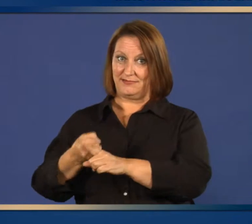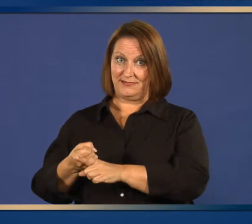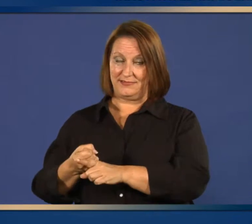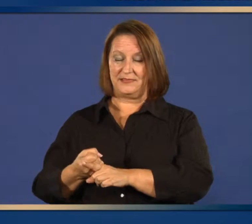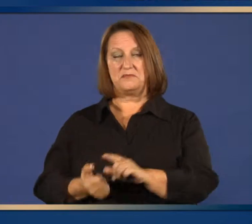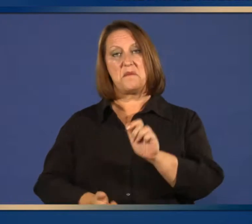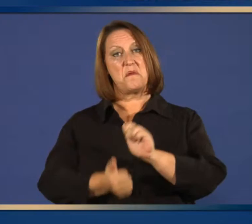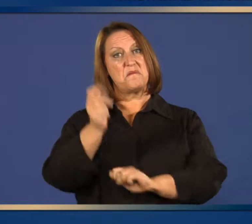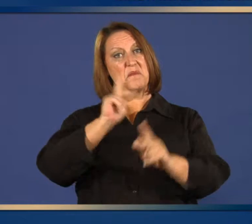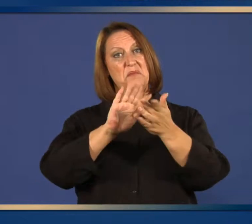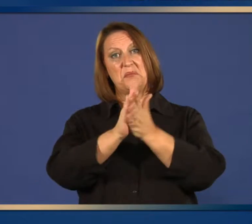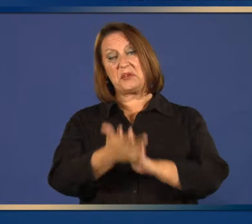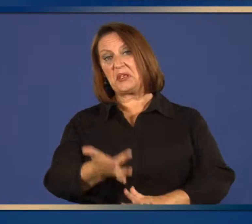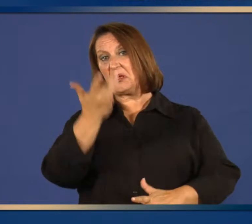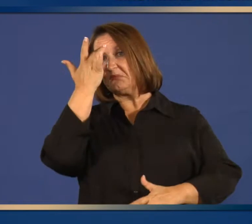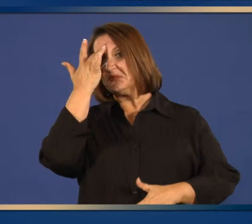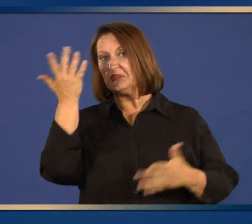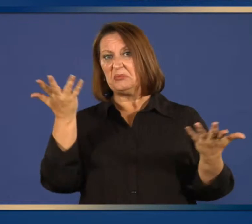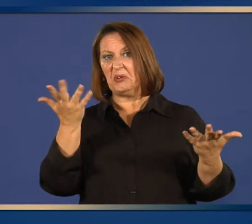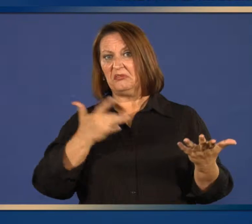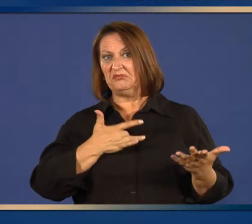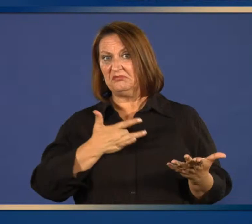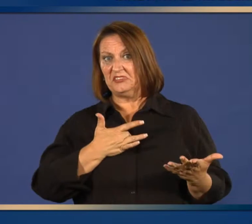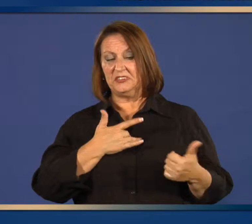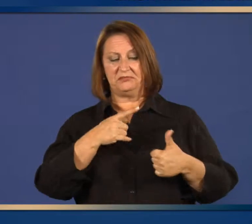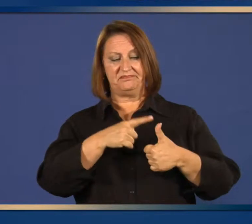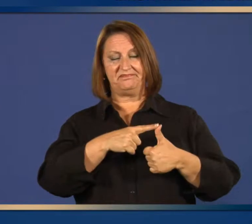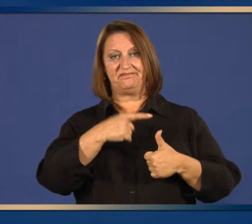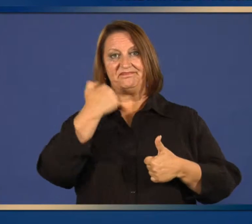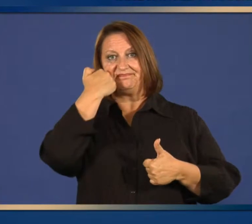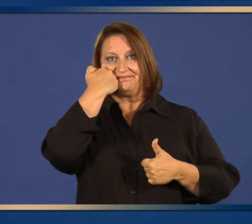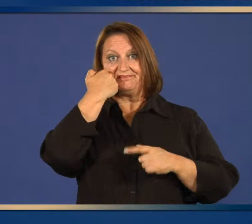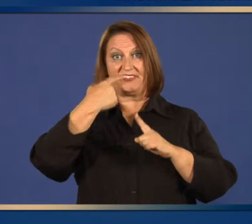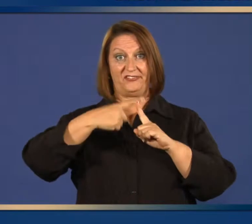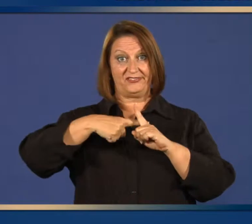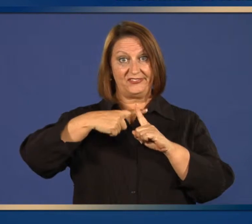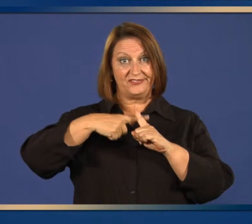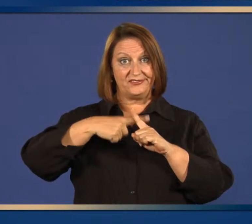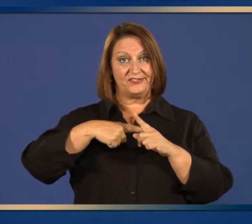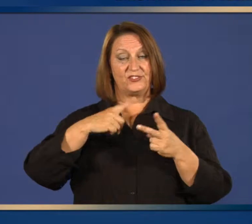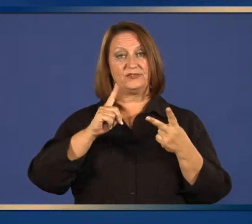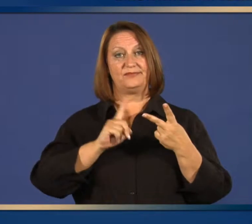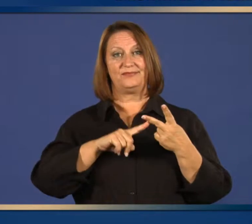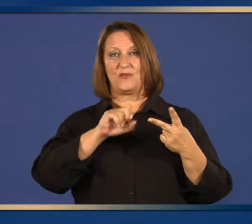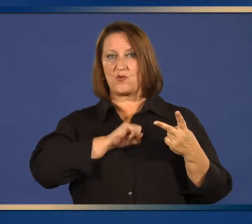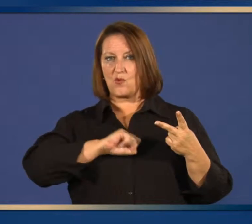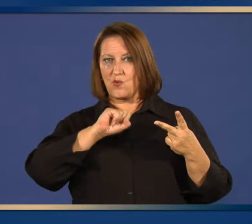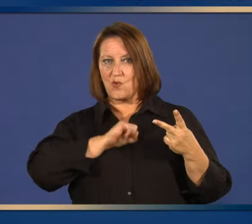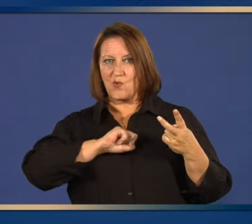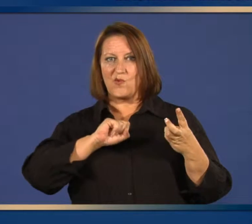people, symptoms last only a few days. They include fever,